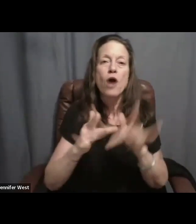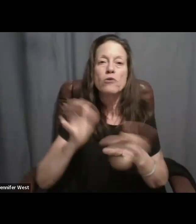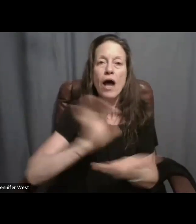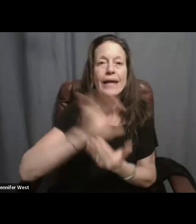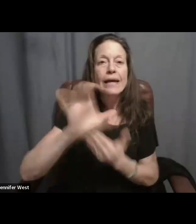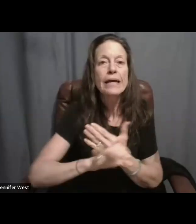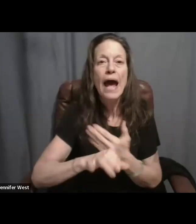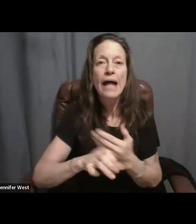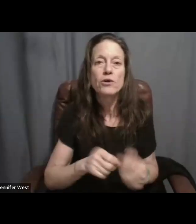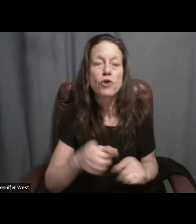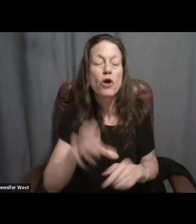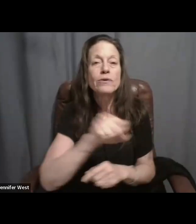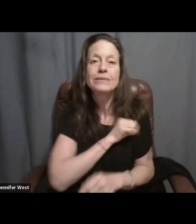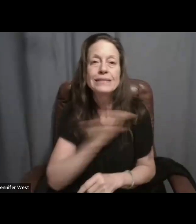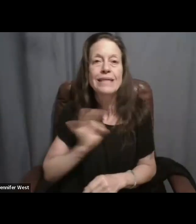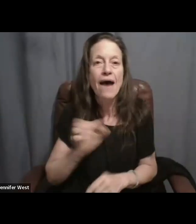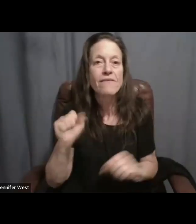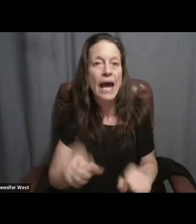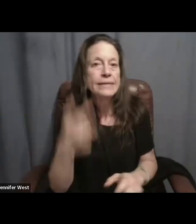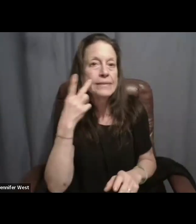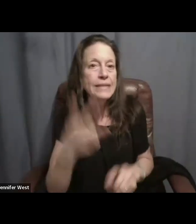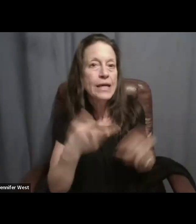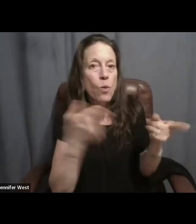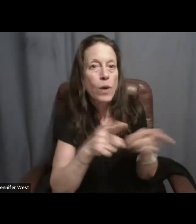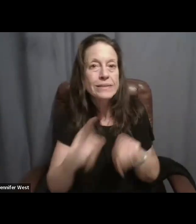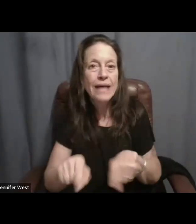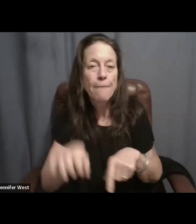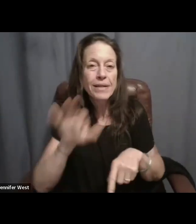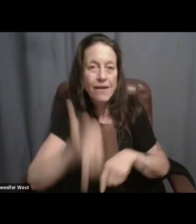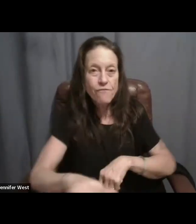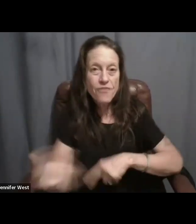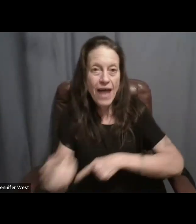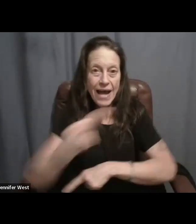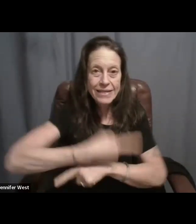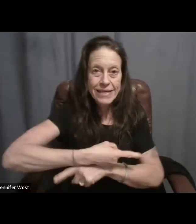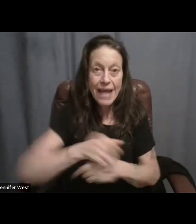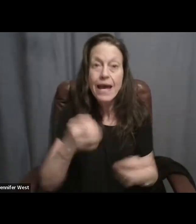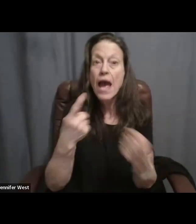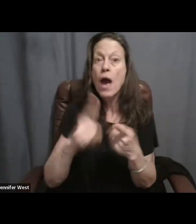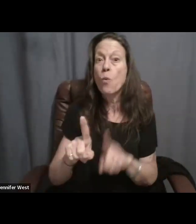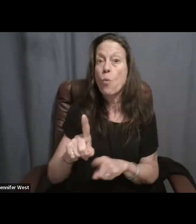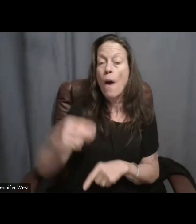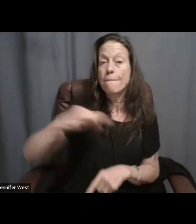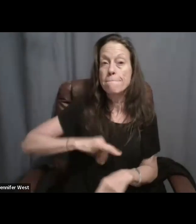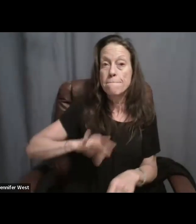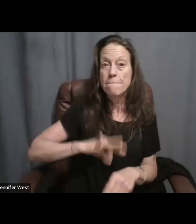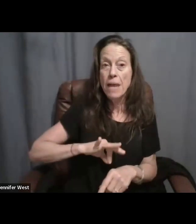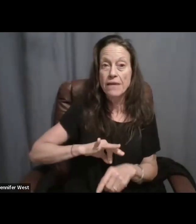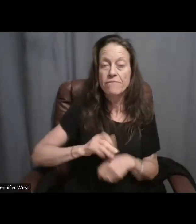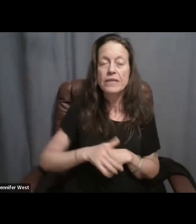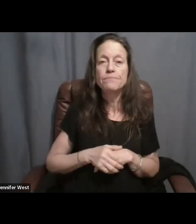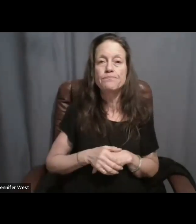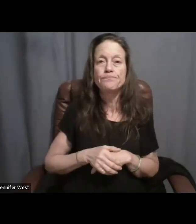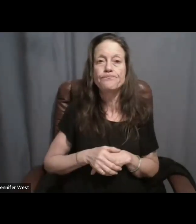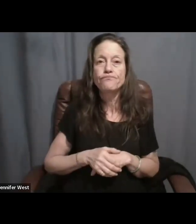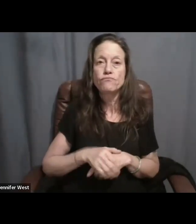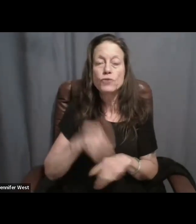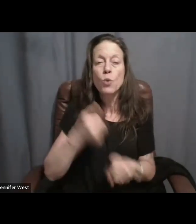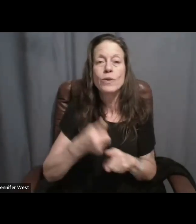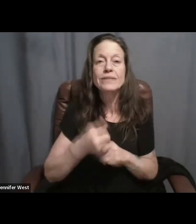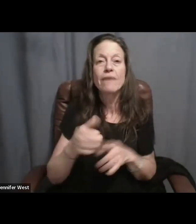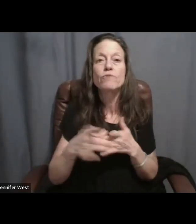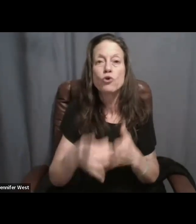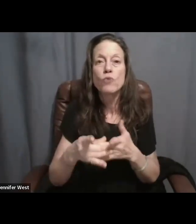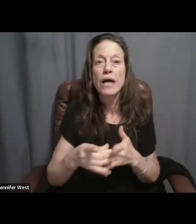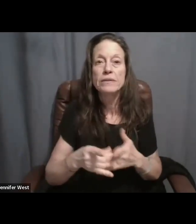to see what's going on for that day. So one of the benefits too with the self-directed is you do get paid your